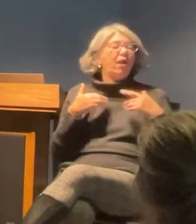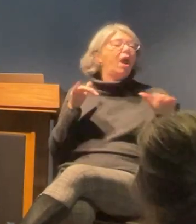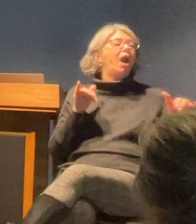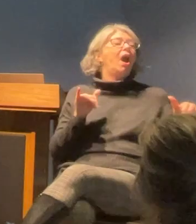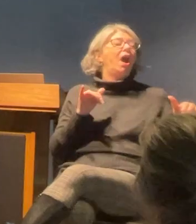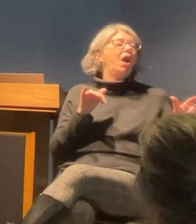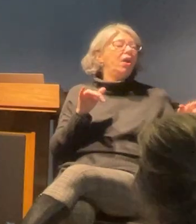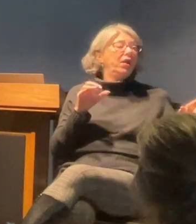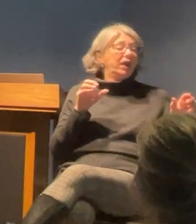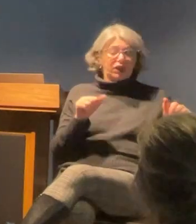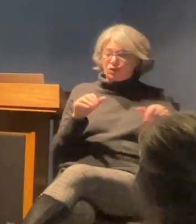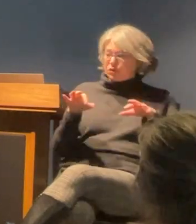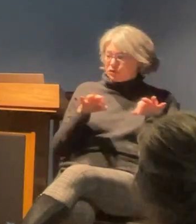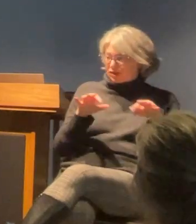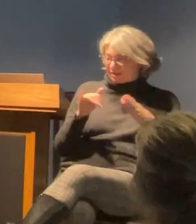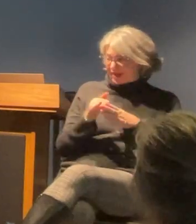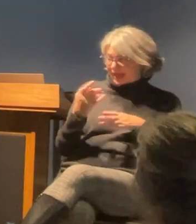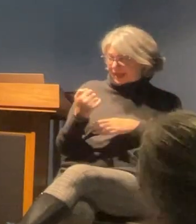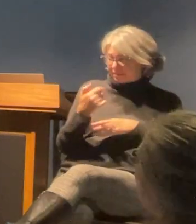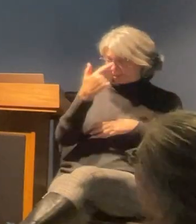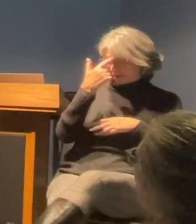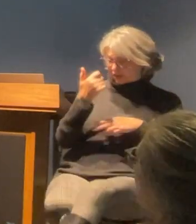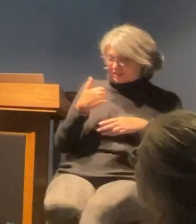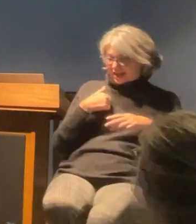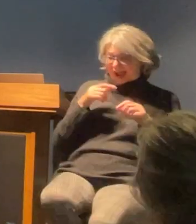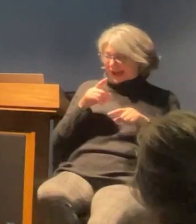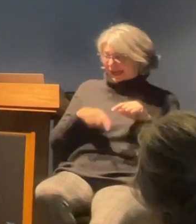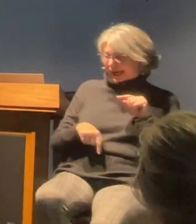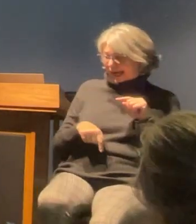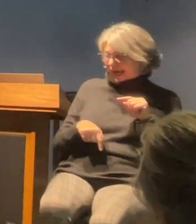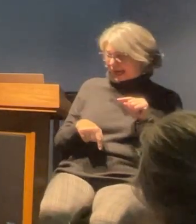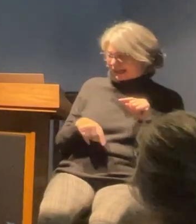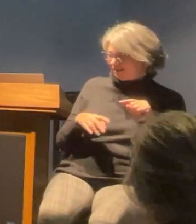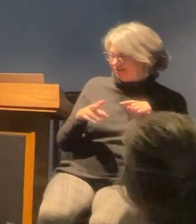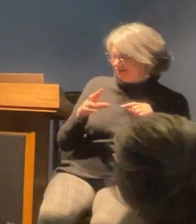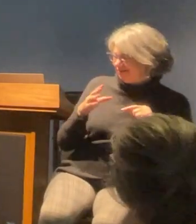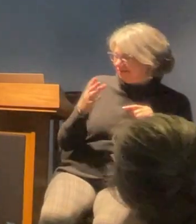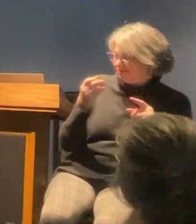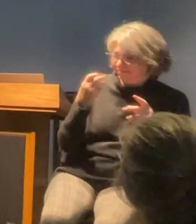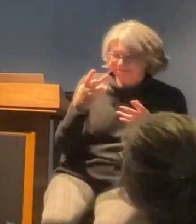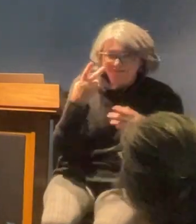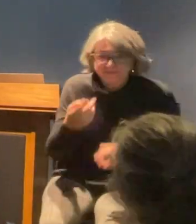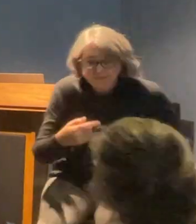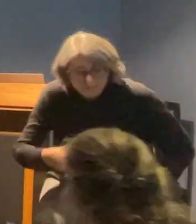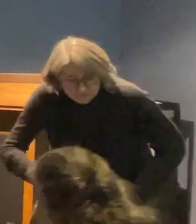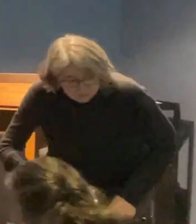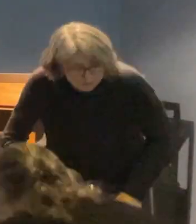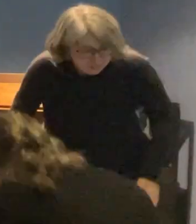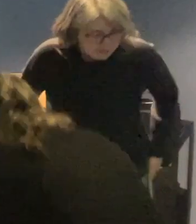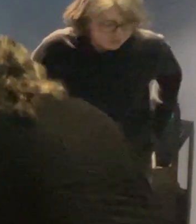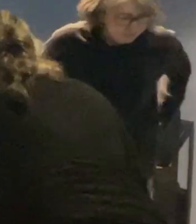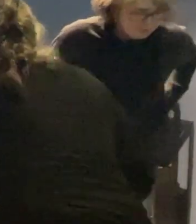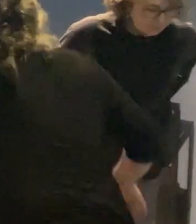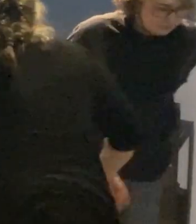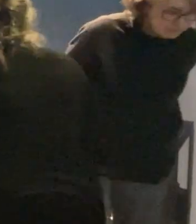Yeah. exhibition. Could you describe that a little bit, because I cannot make it out. Of course.